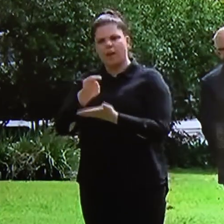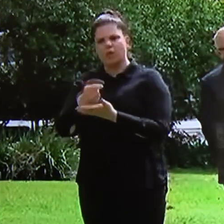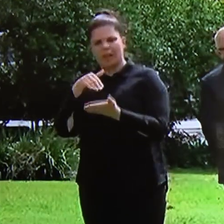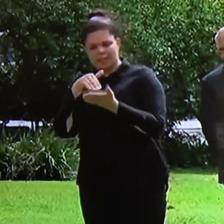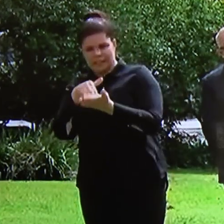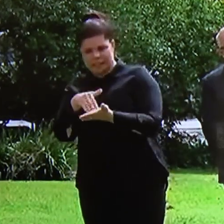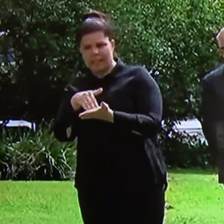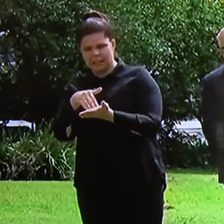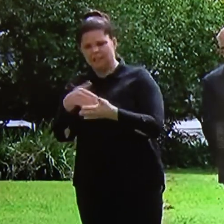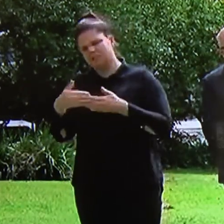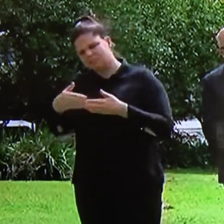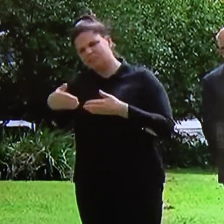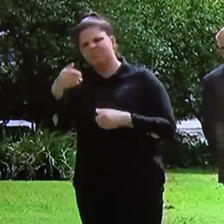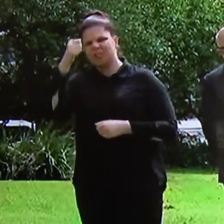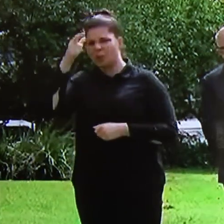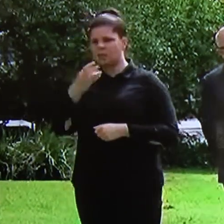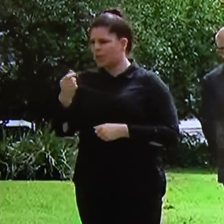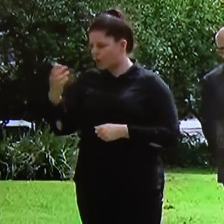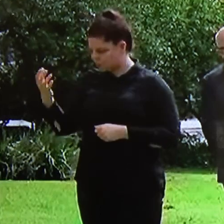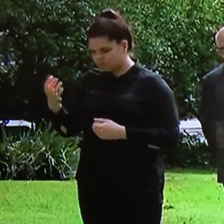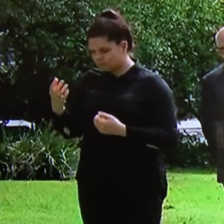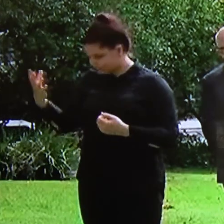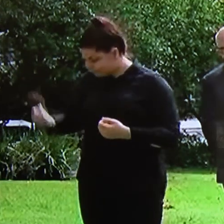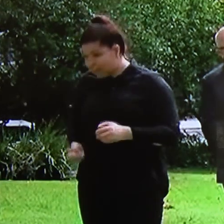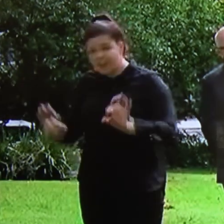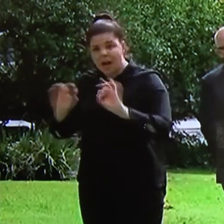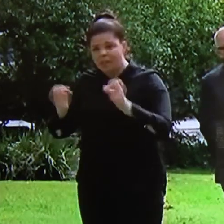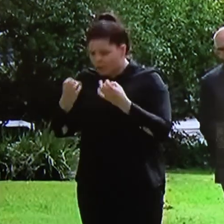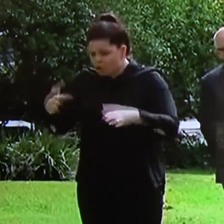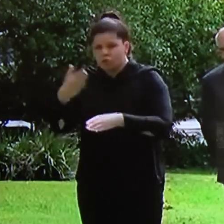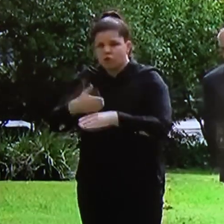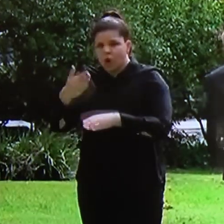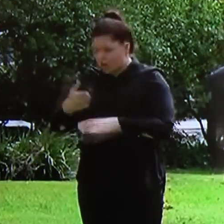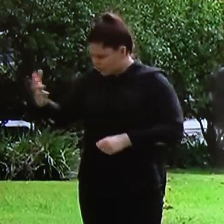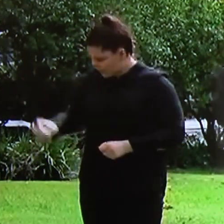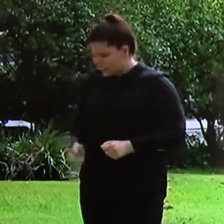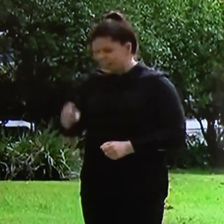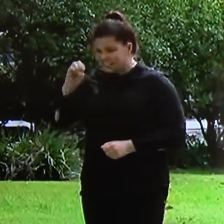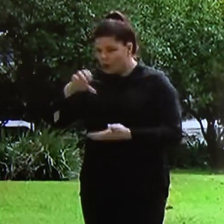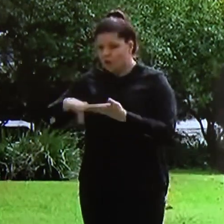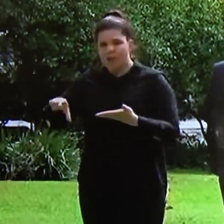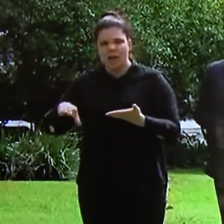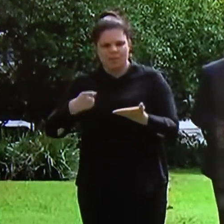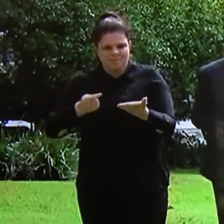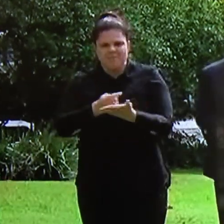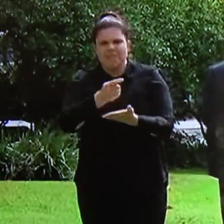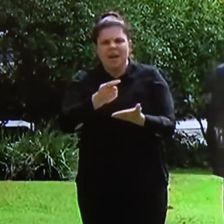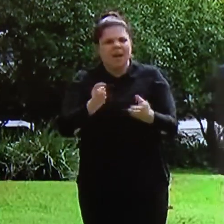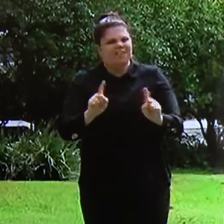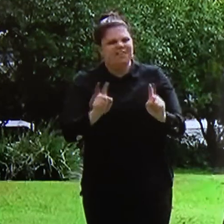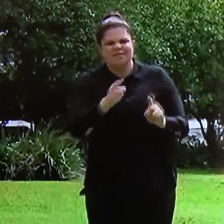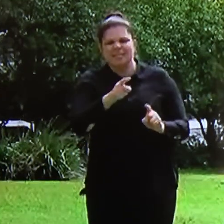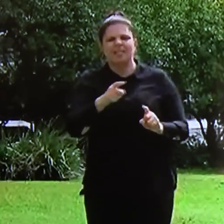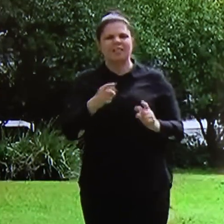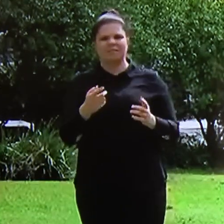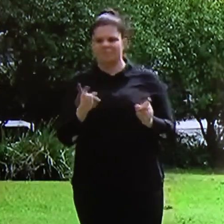some tenants who lost their jobs and simply can't pay even without rental reduction. So why not do that? Yeah, look, I mean, it's a fair question actually,